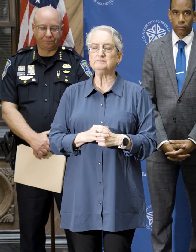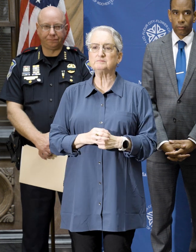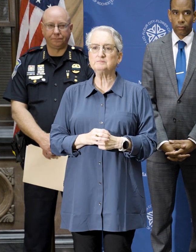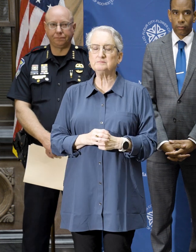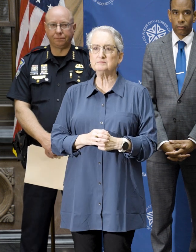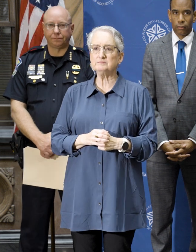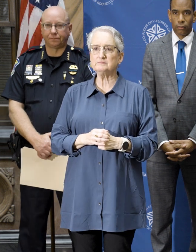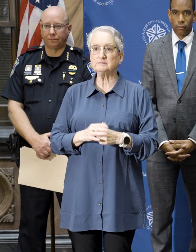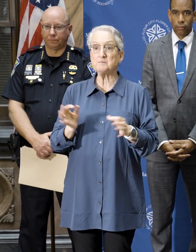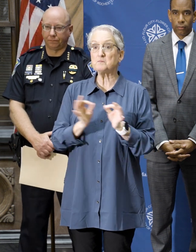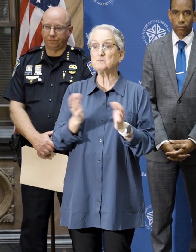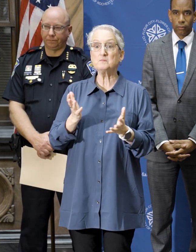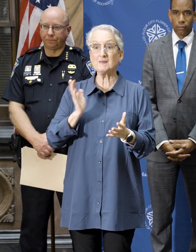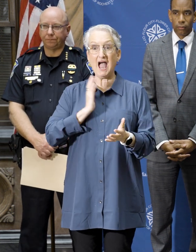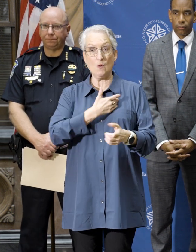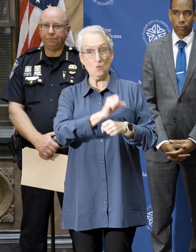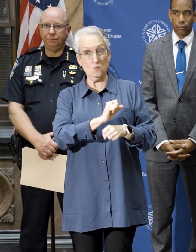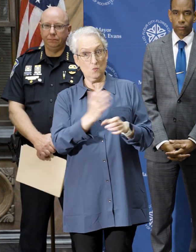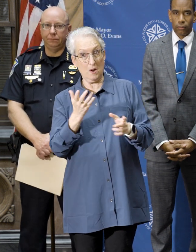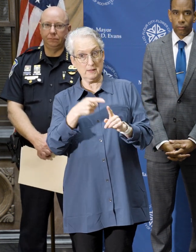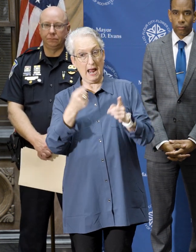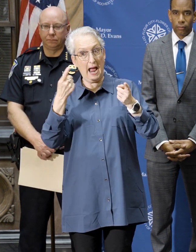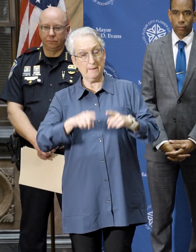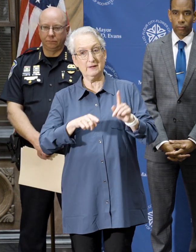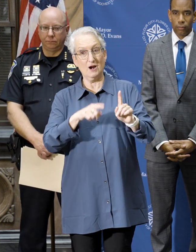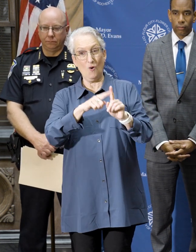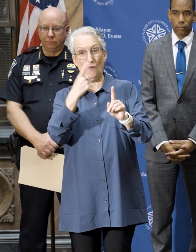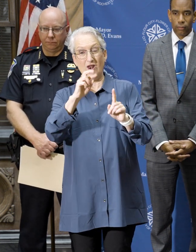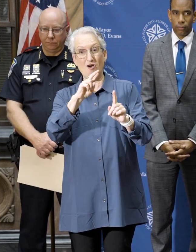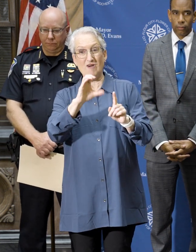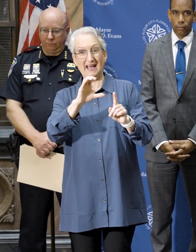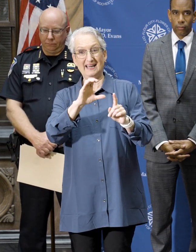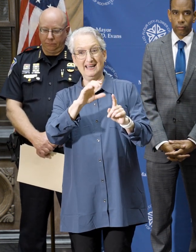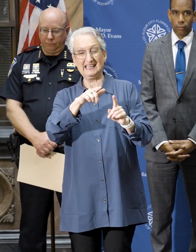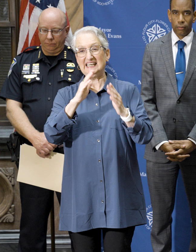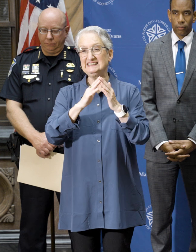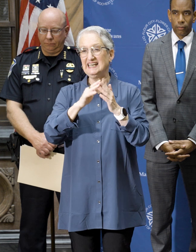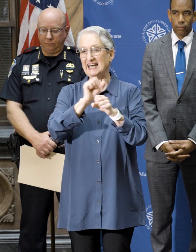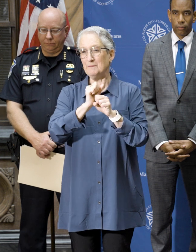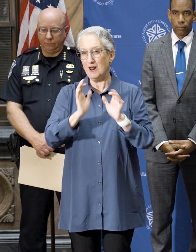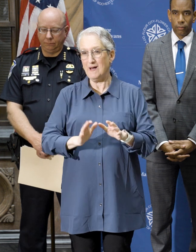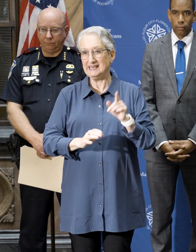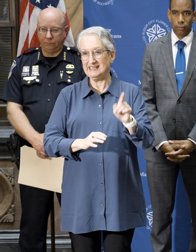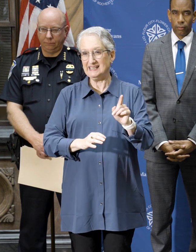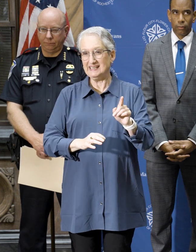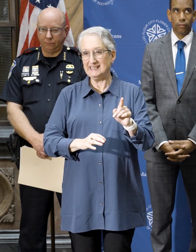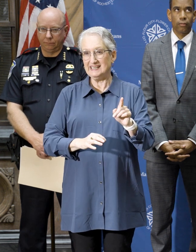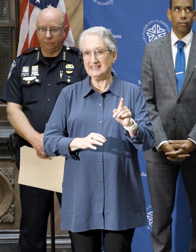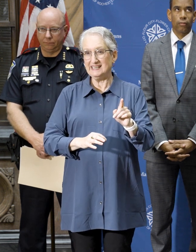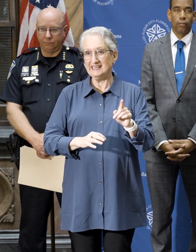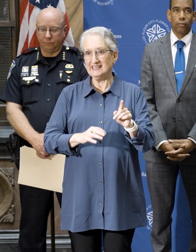when one of our own recreation center employees, Tyasia Manning, lost her life during the tragic shooting at Maplewood